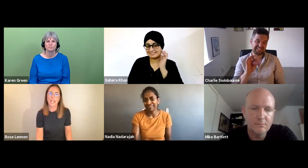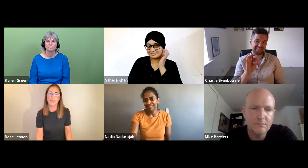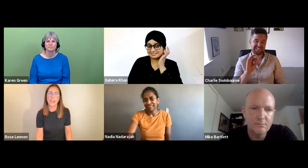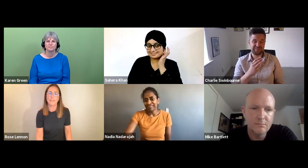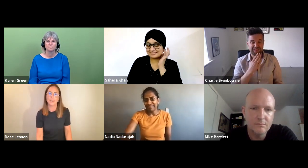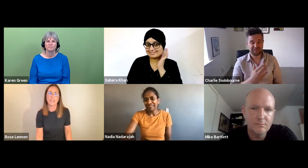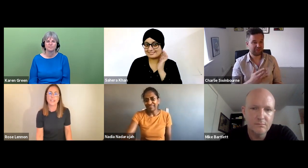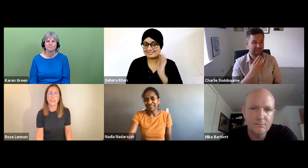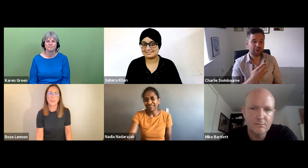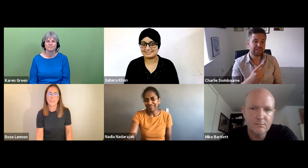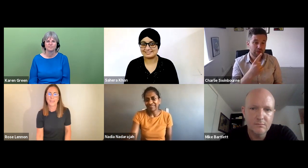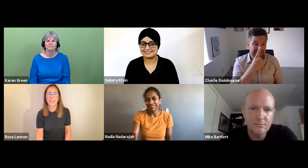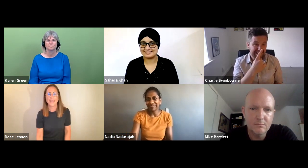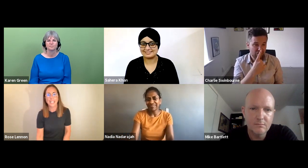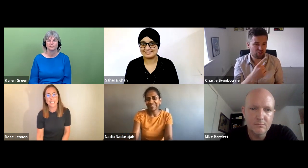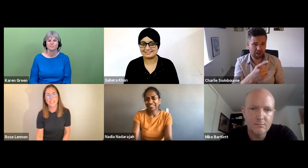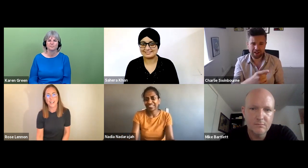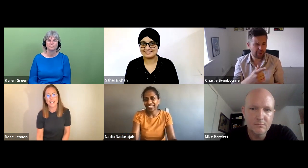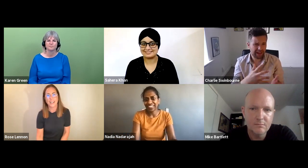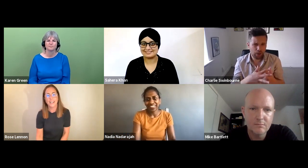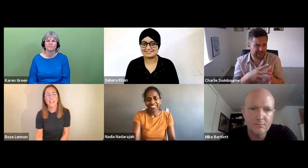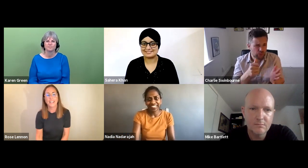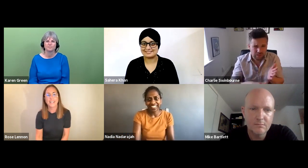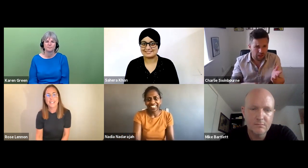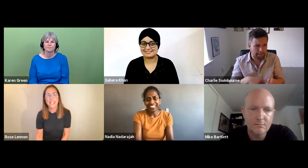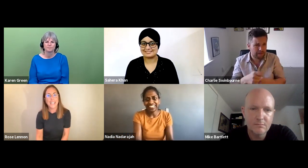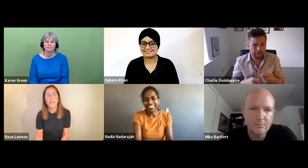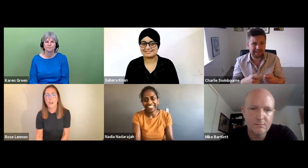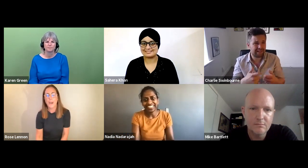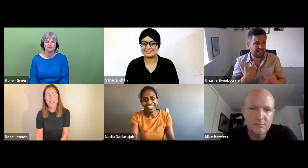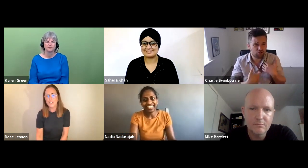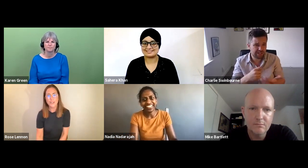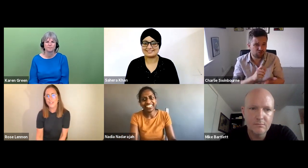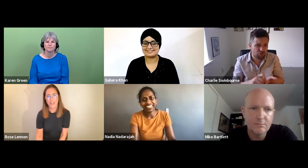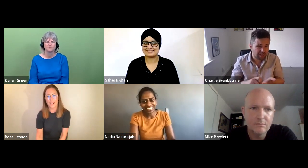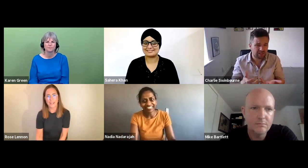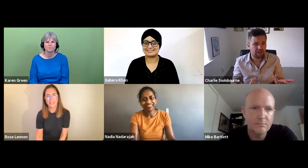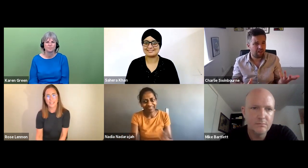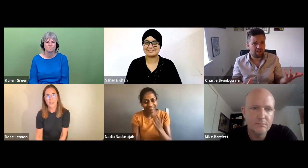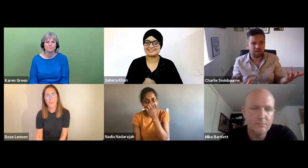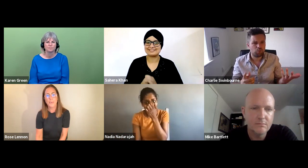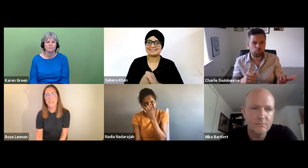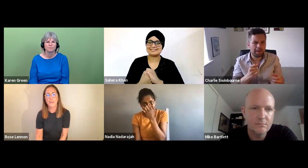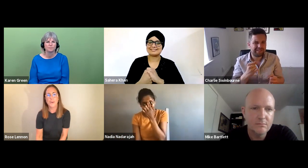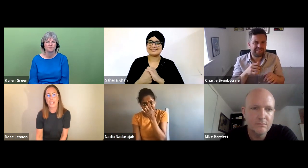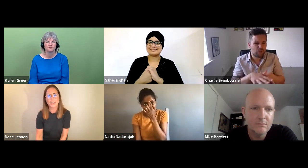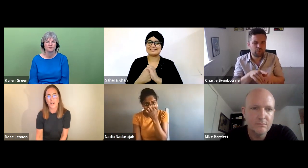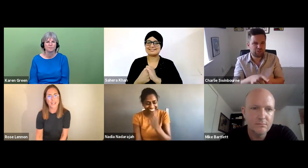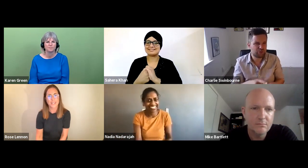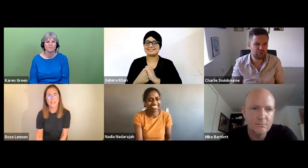to have that influence. Thank you, Nadia. Sahera, where did you start? What was your interest?